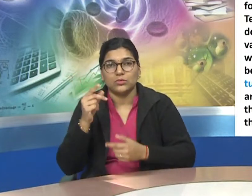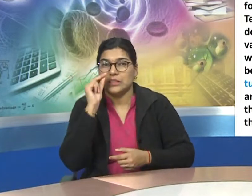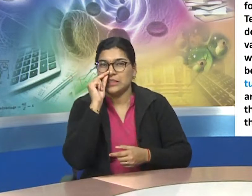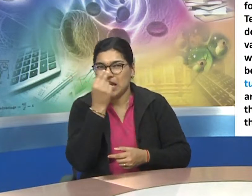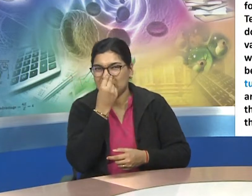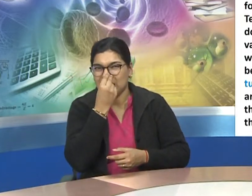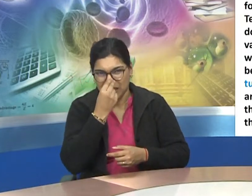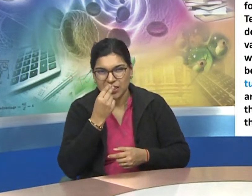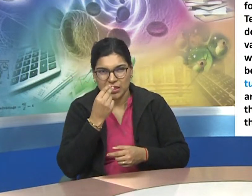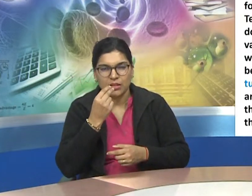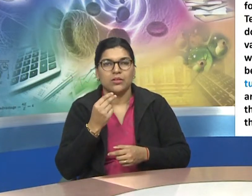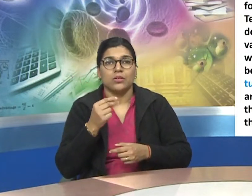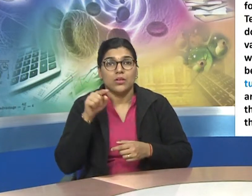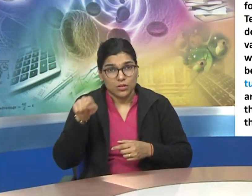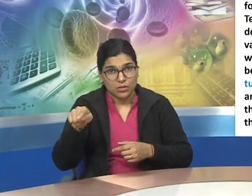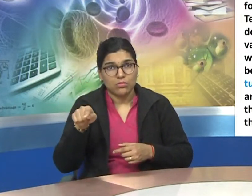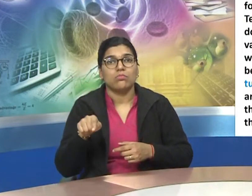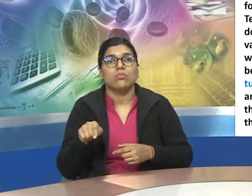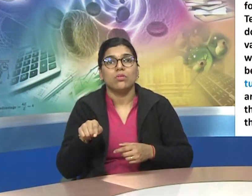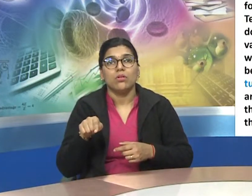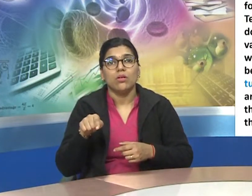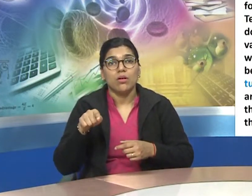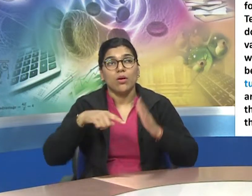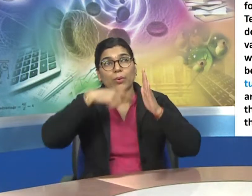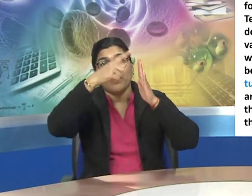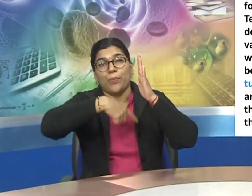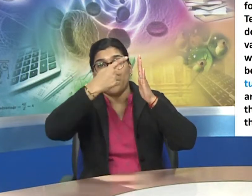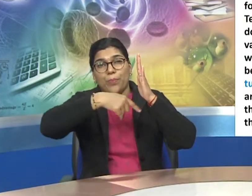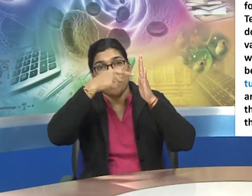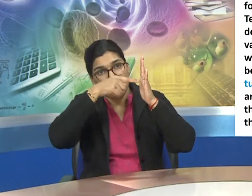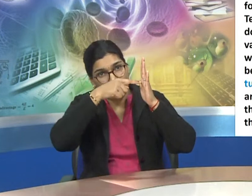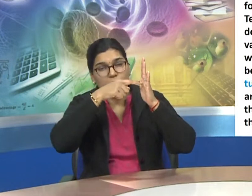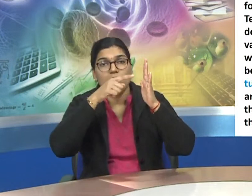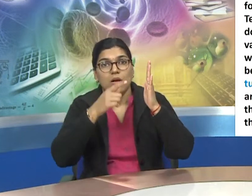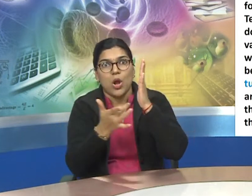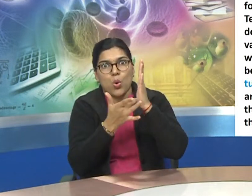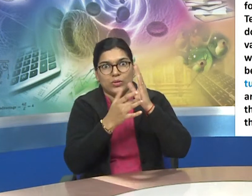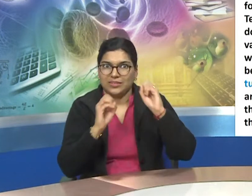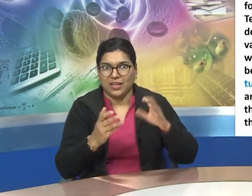In Chennai, at the Center for Wind Energy,